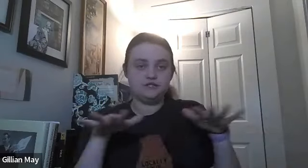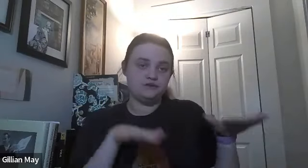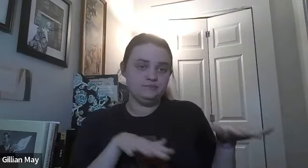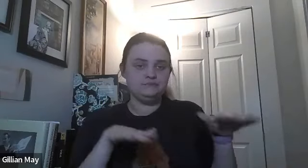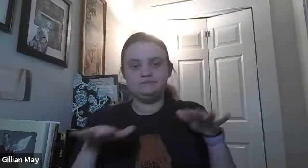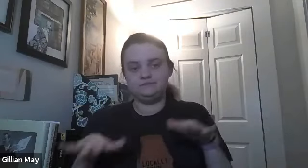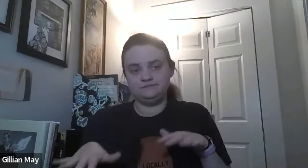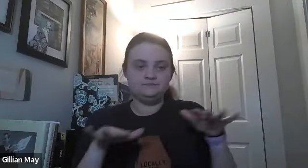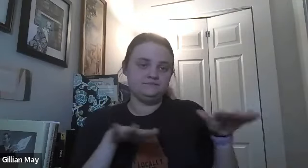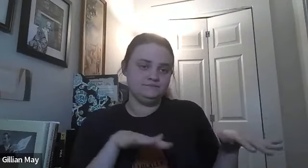Chill.